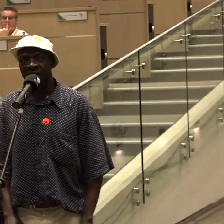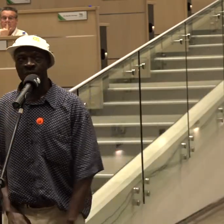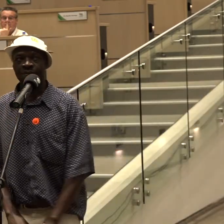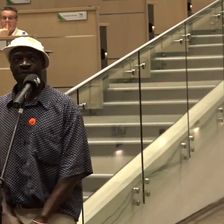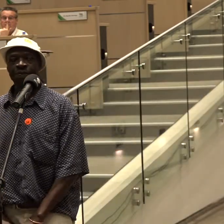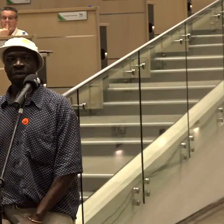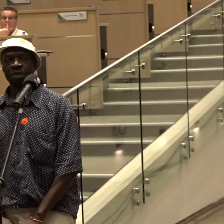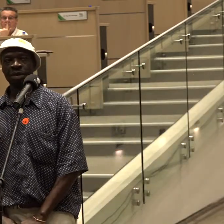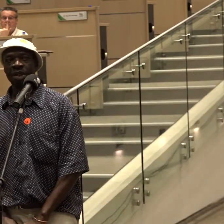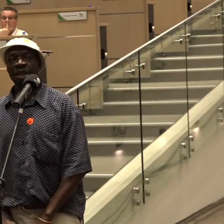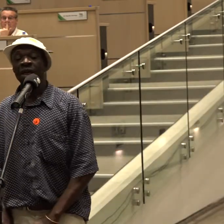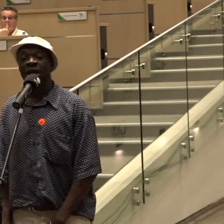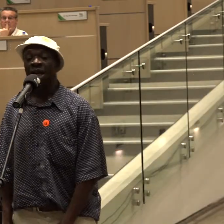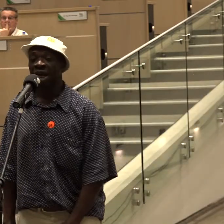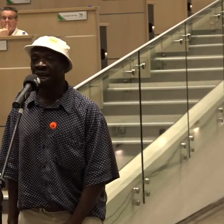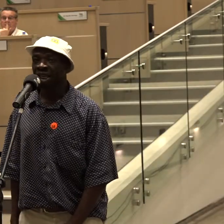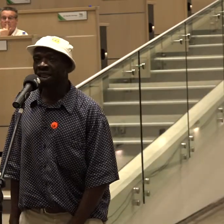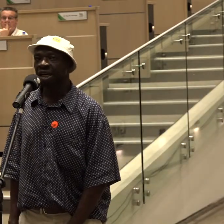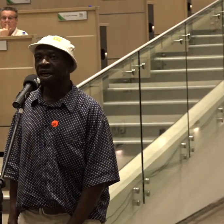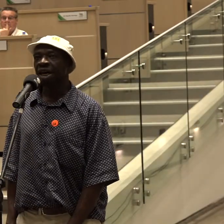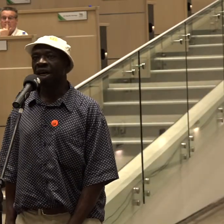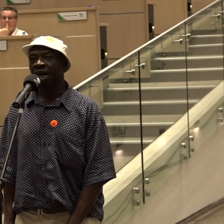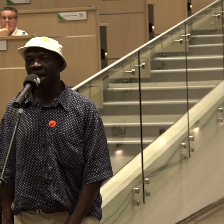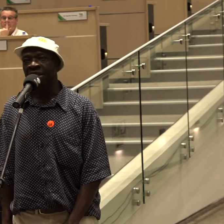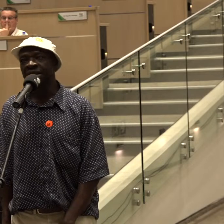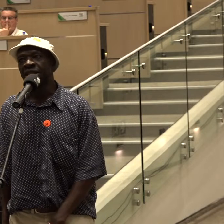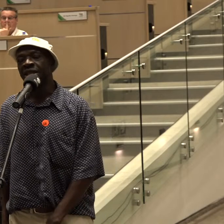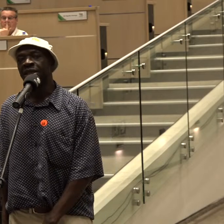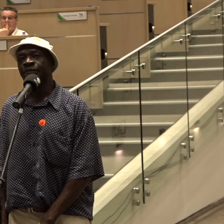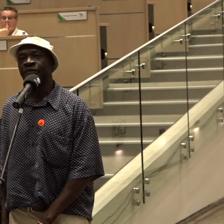that's platform s